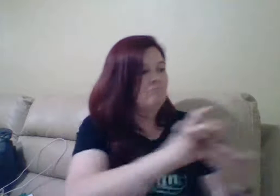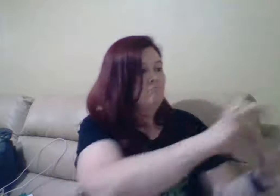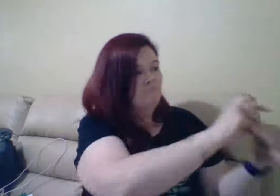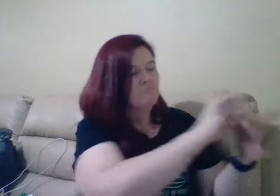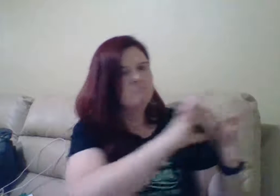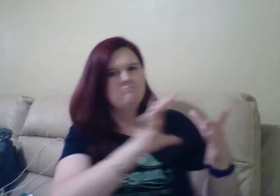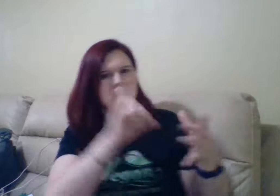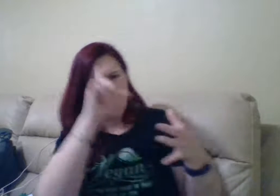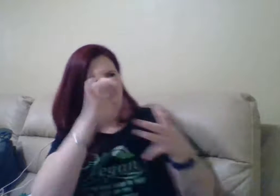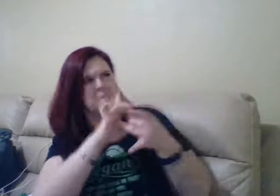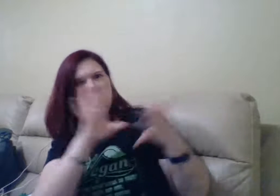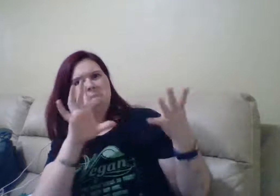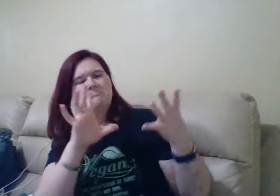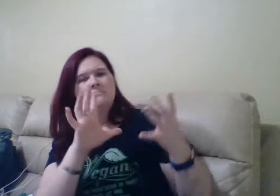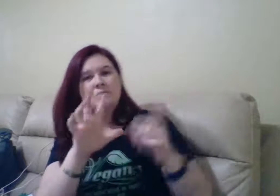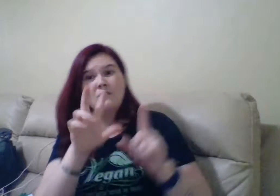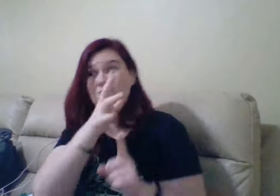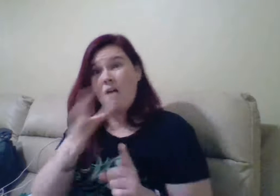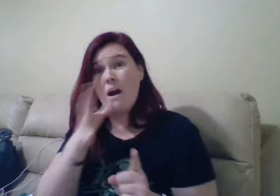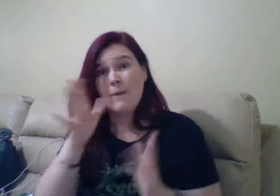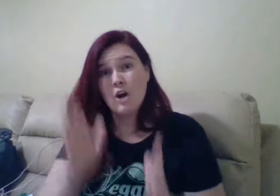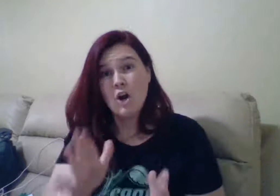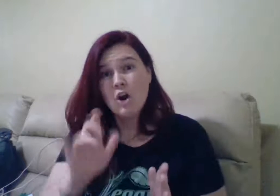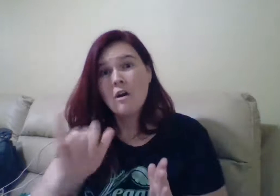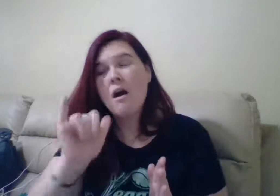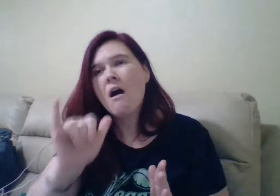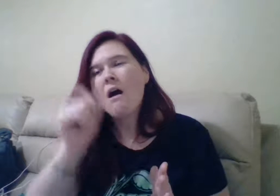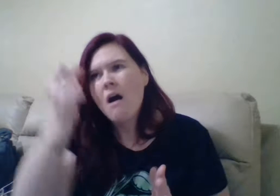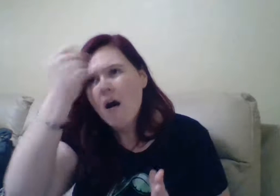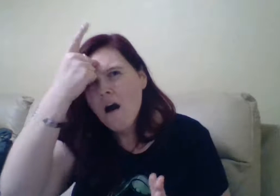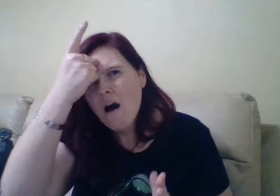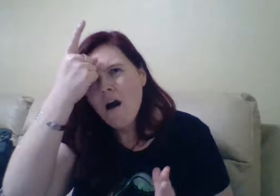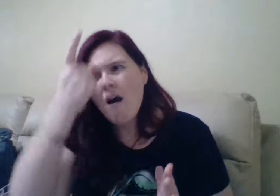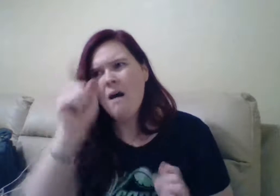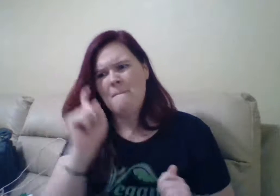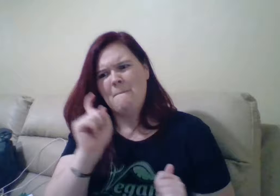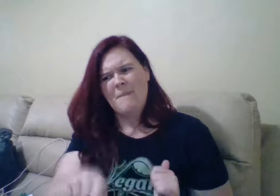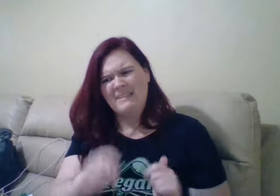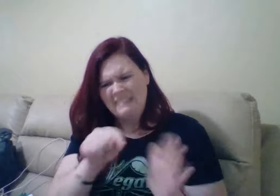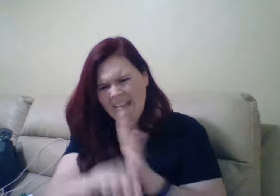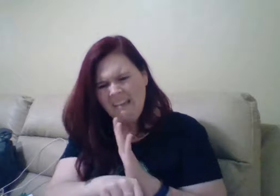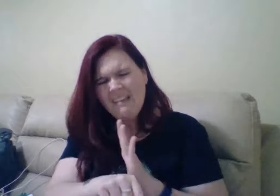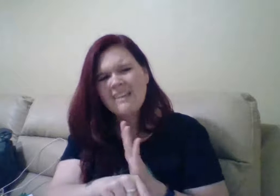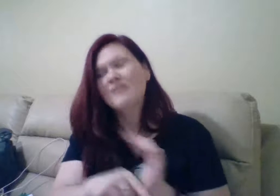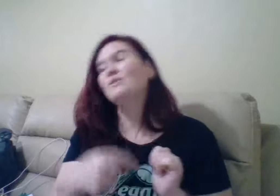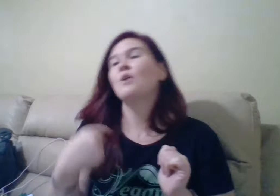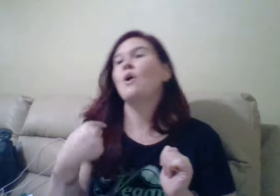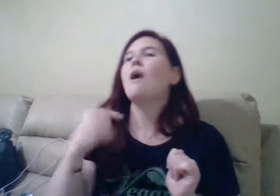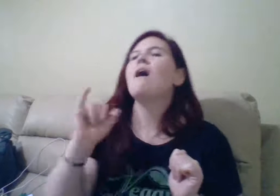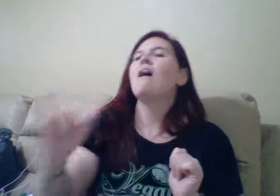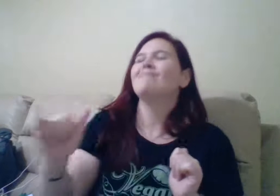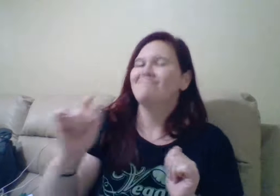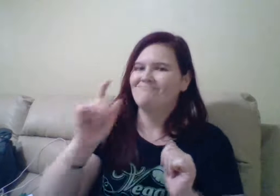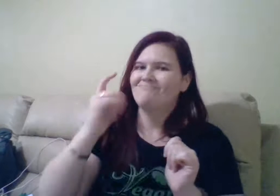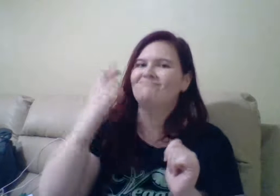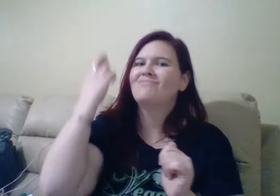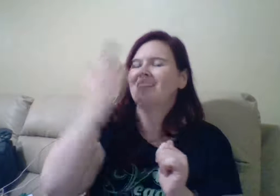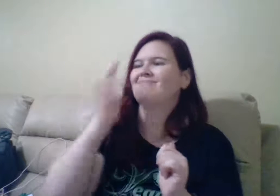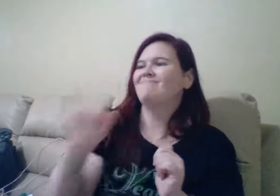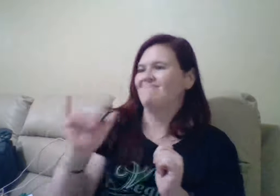of what he's going to be doing, it sheds light on a lot of what we think about farmers and the fact that they do detach themselves from the fact of what happens to